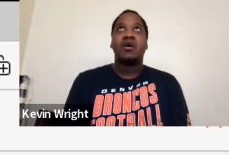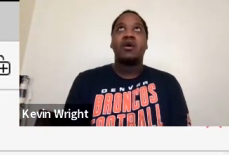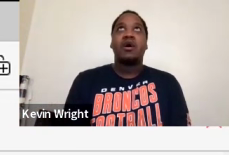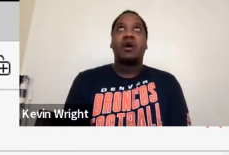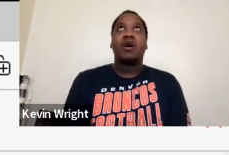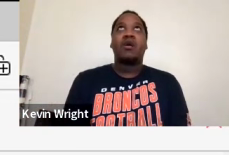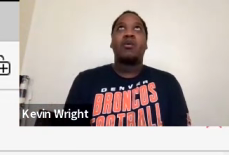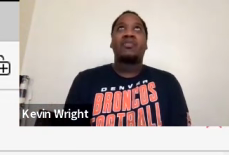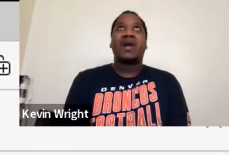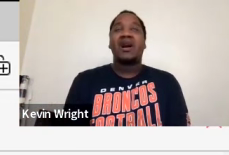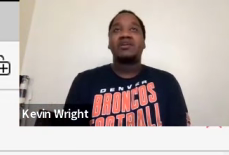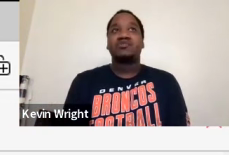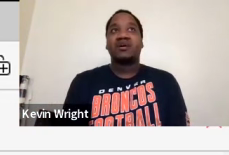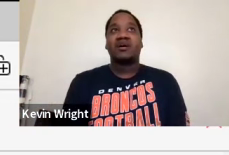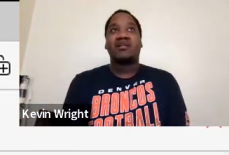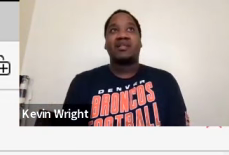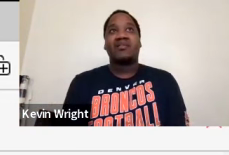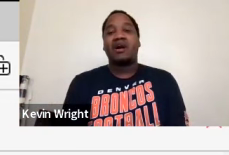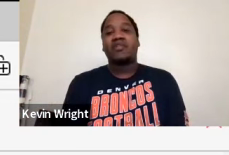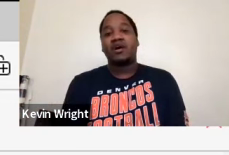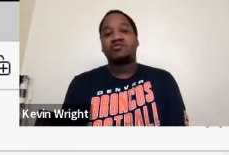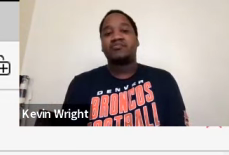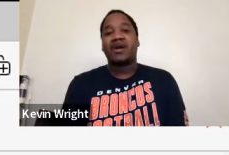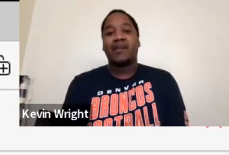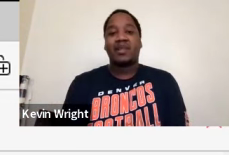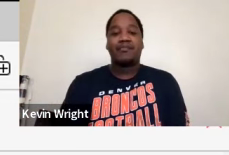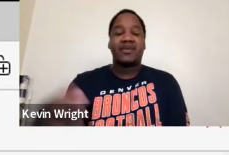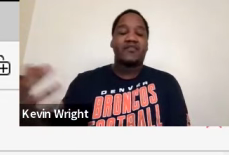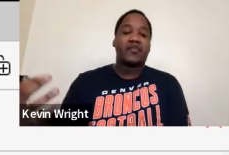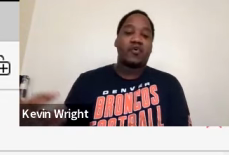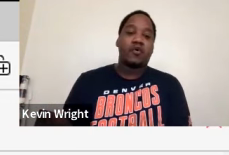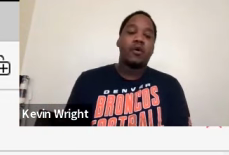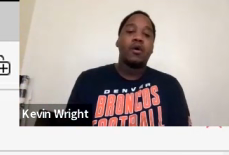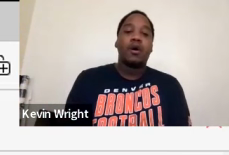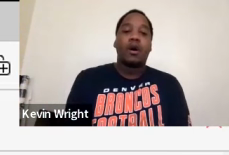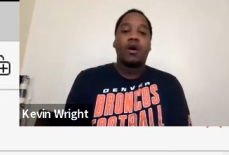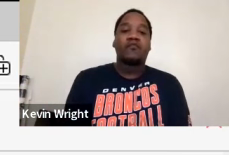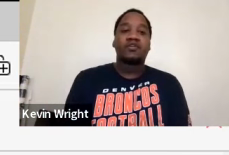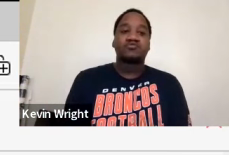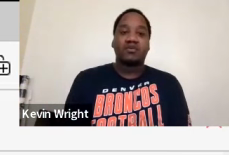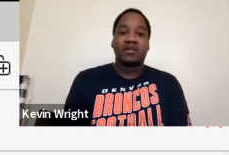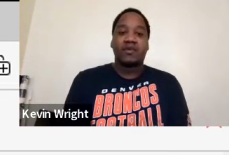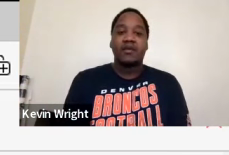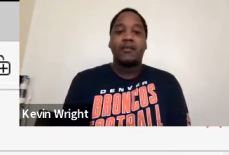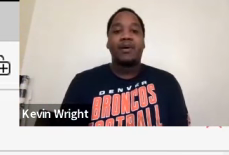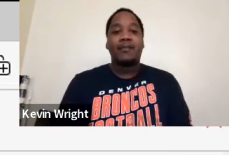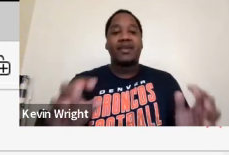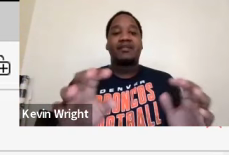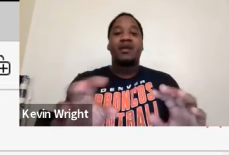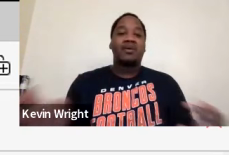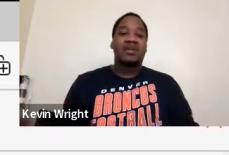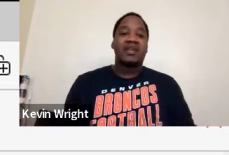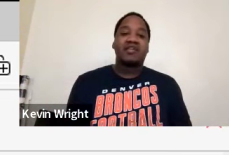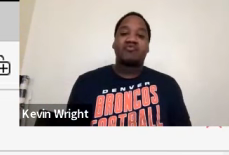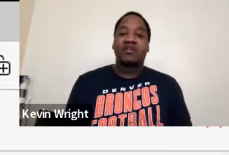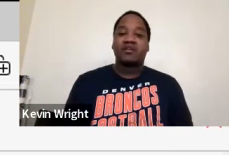probably the 100, then the other 100 probably be for virtual in a way. But